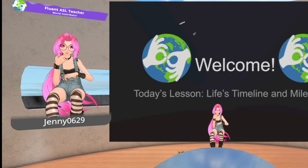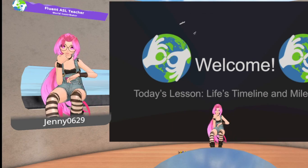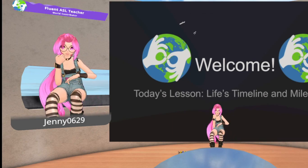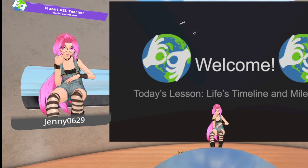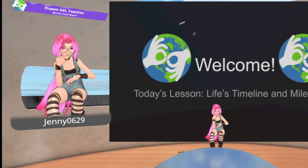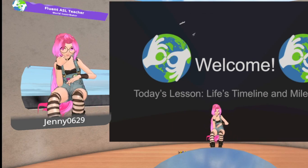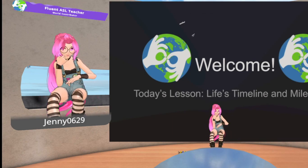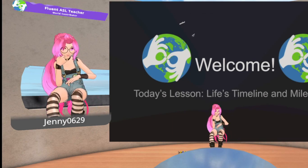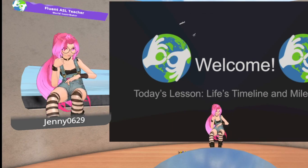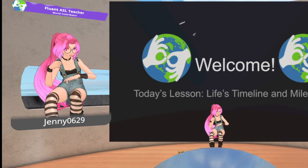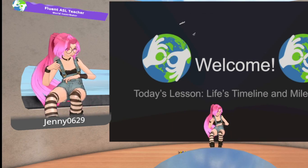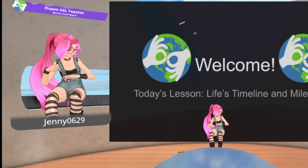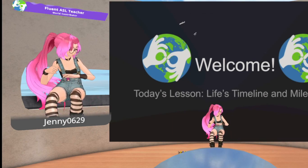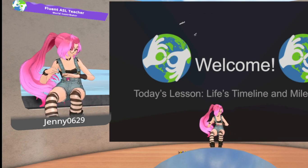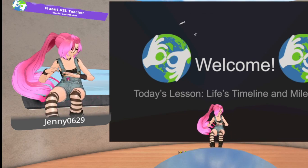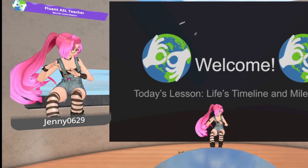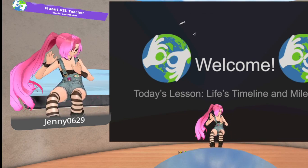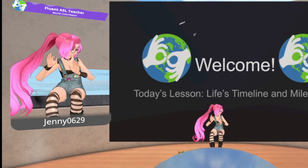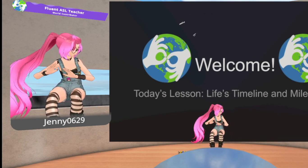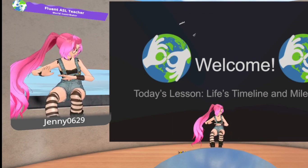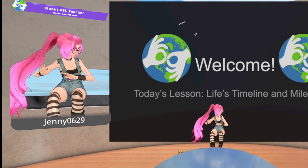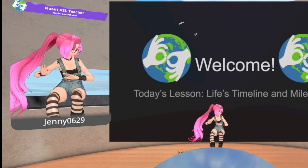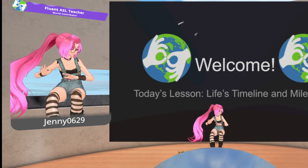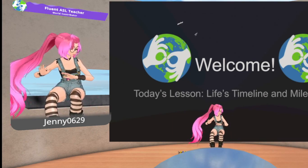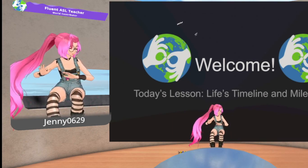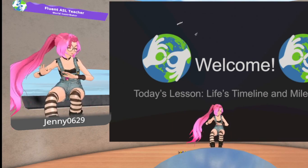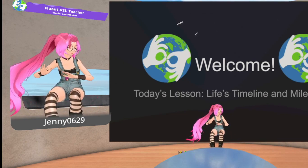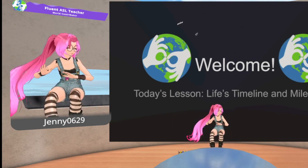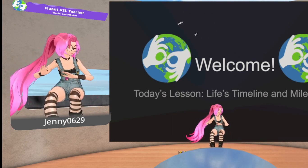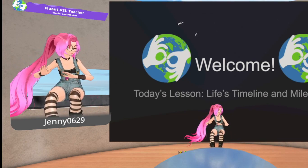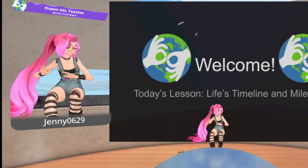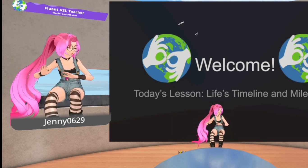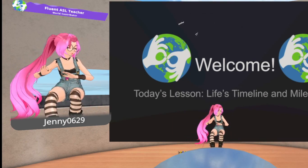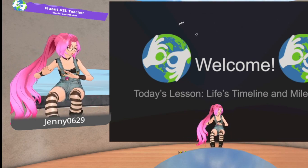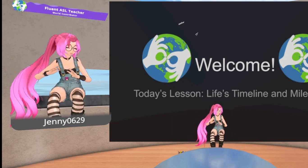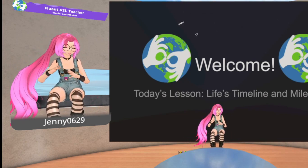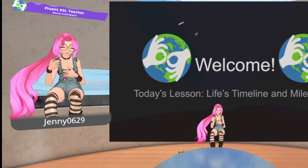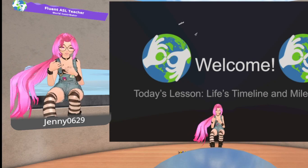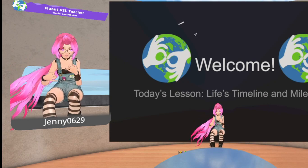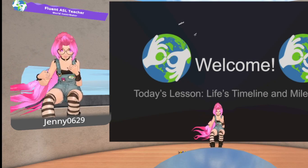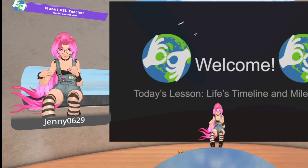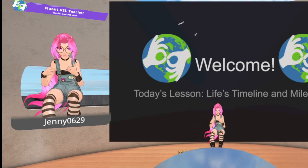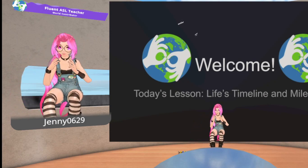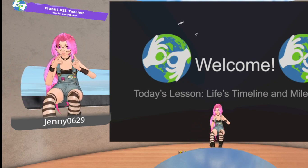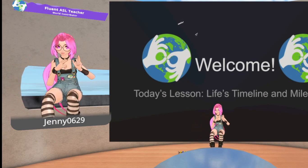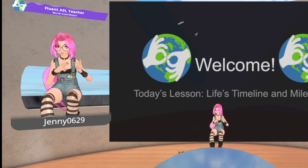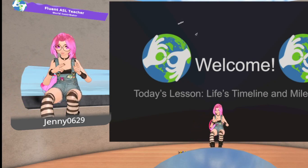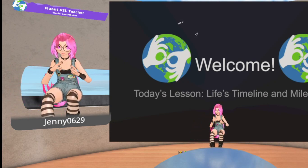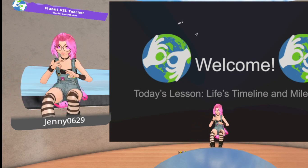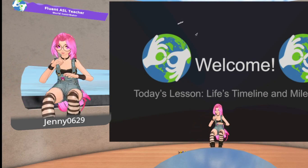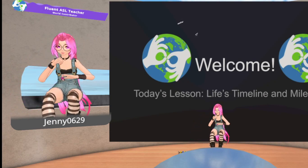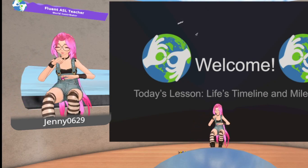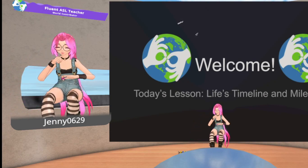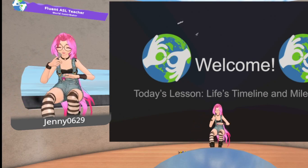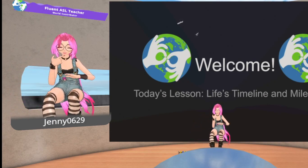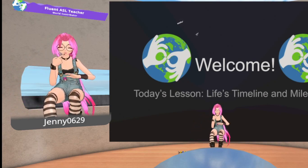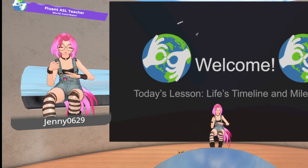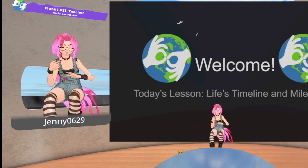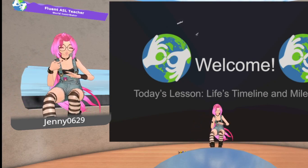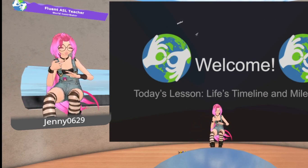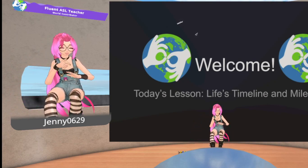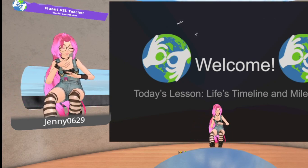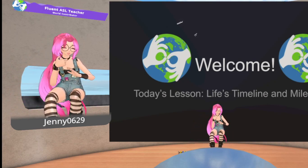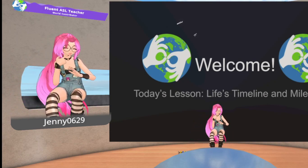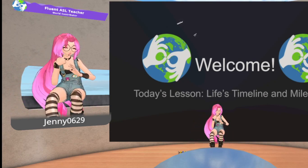class time, I'm just gonna have your mic muted. That would be awesome. And then lastly, just be respectful. Don't